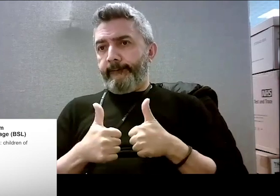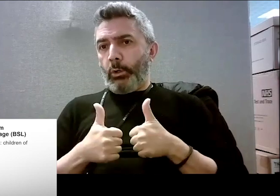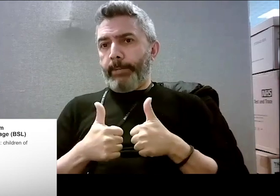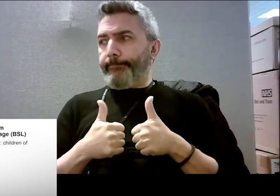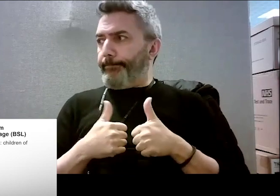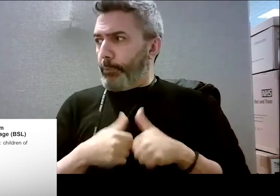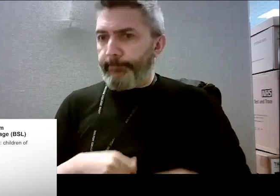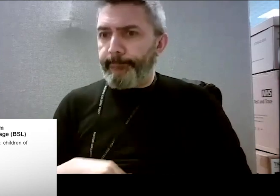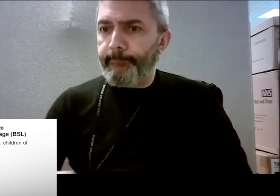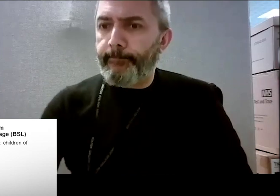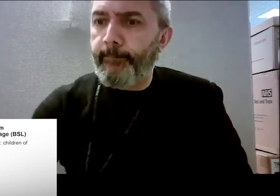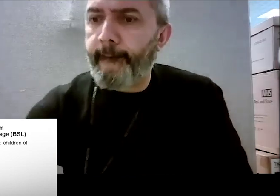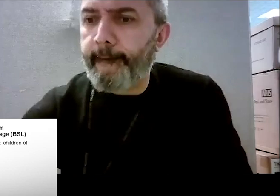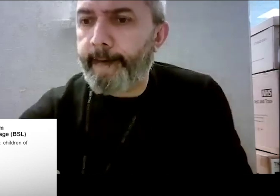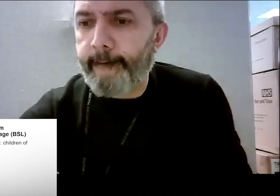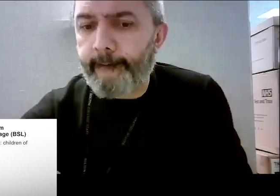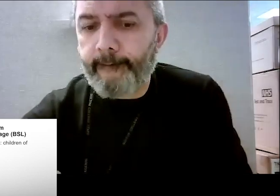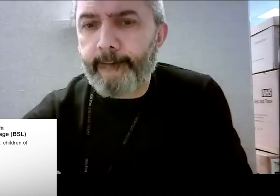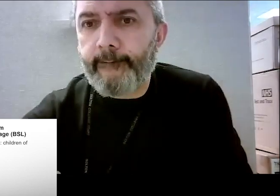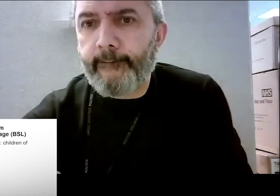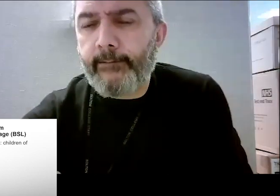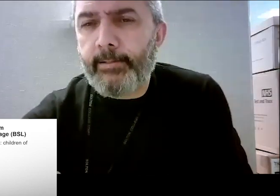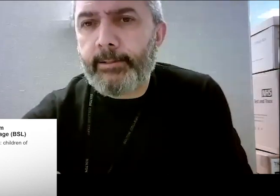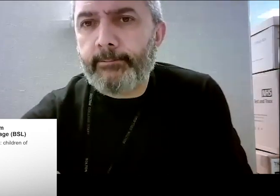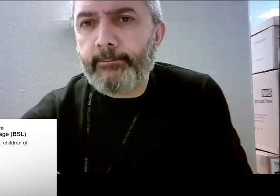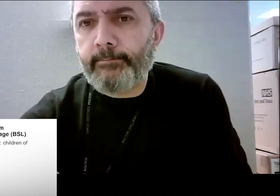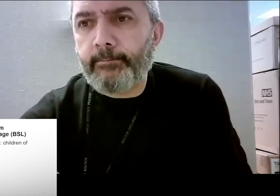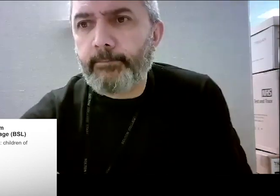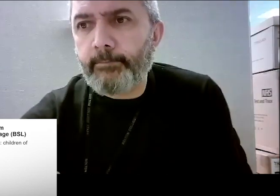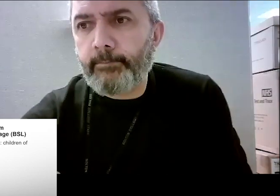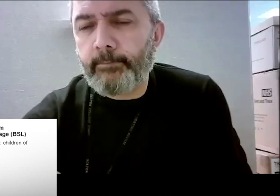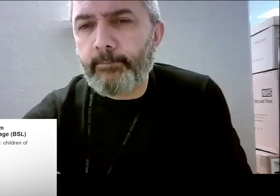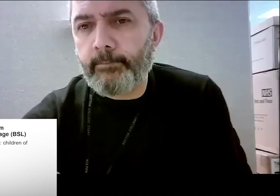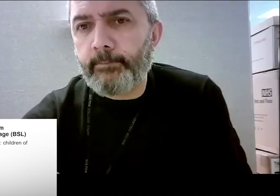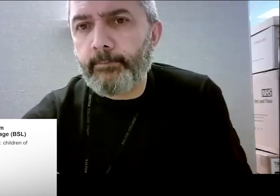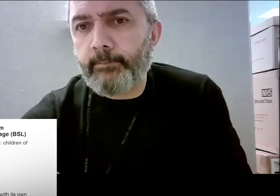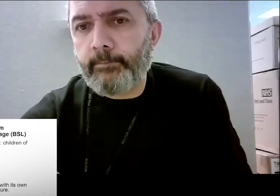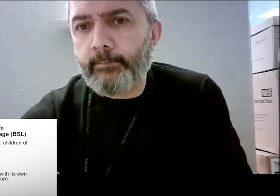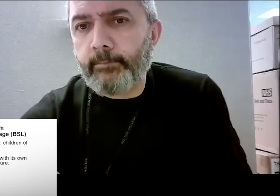people. They identify as hearing, they just can't hear.